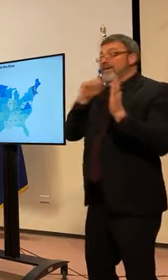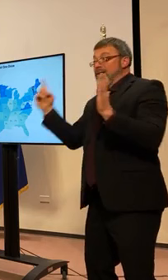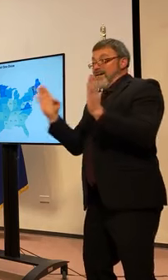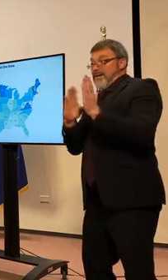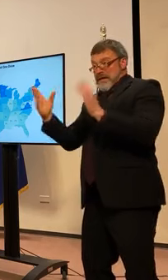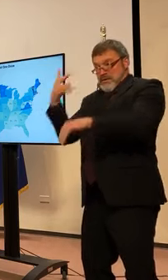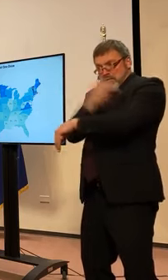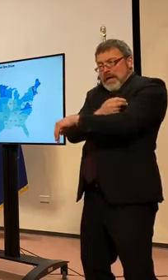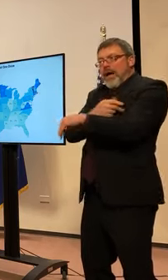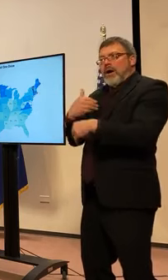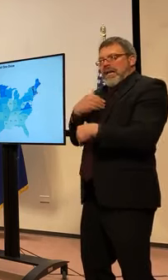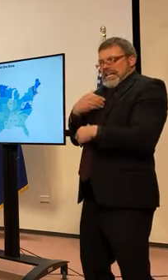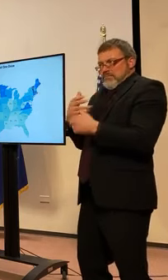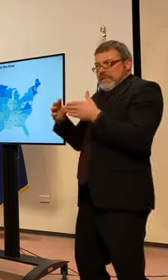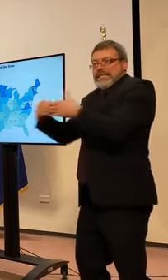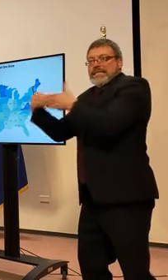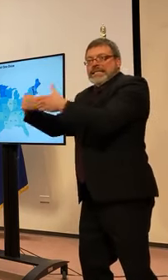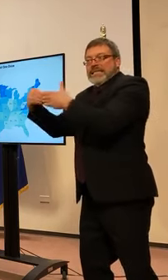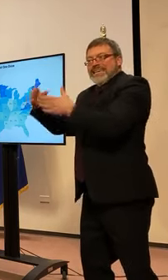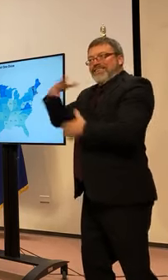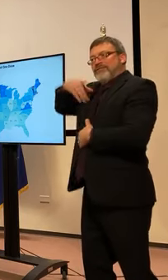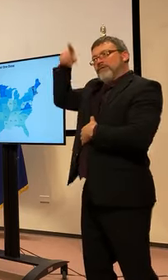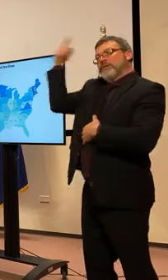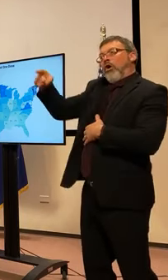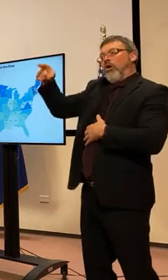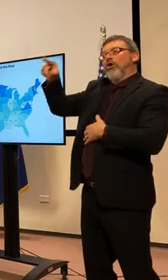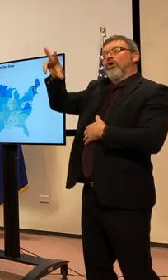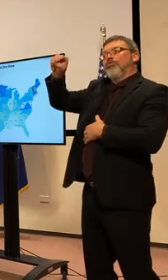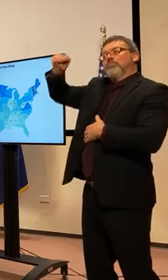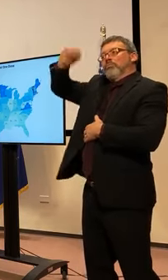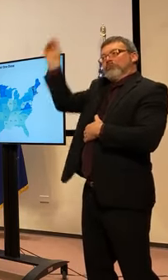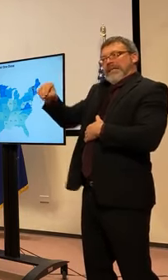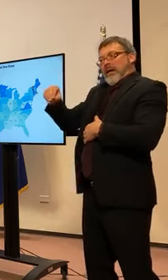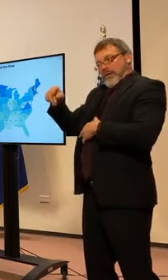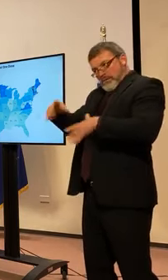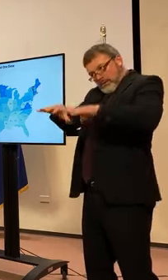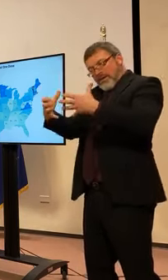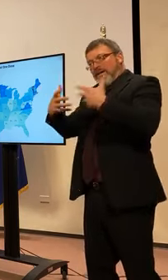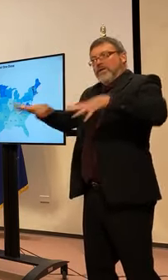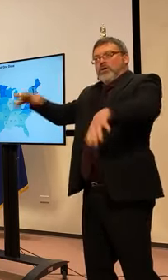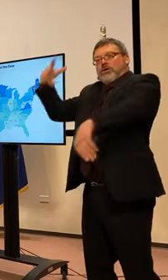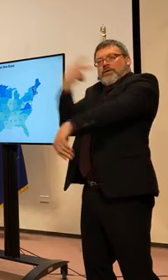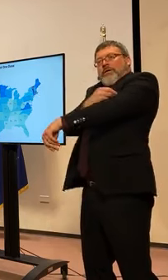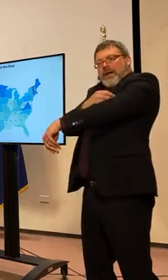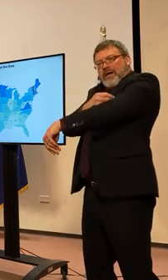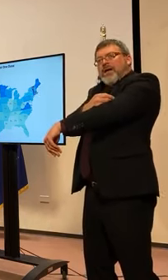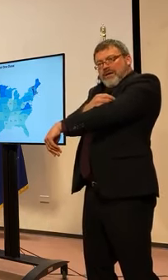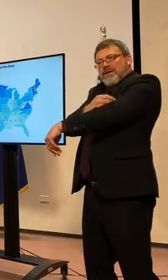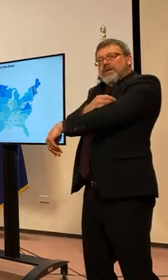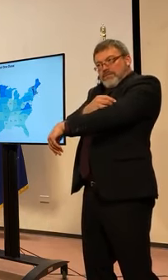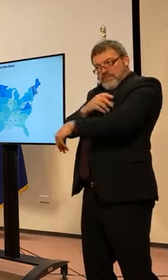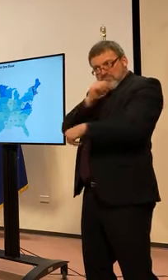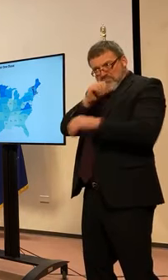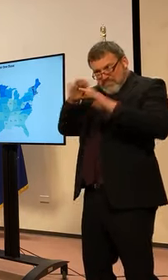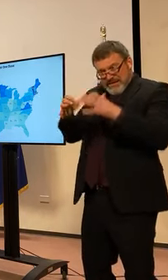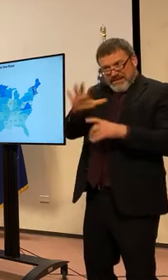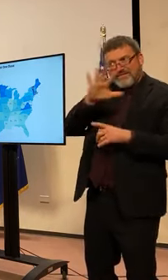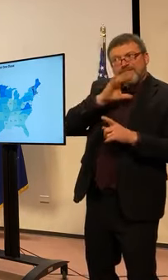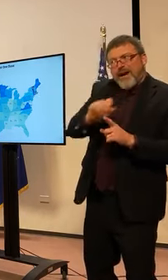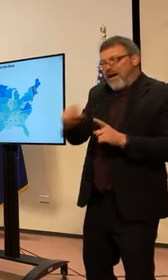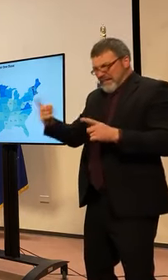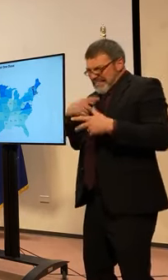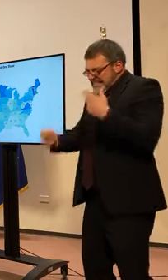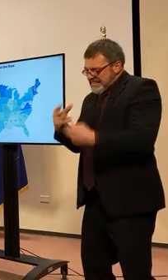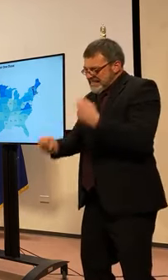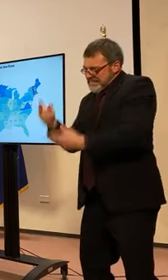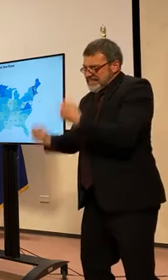CDC, is number one in terms of 5 to 11-year-old vaccinations at about 30% of the eligible population. You can see that much of New